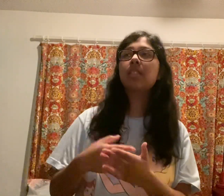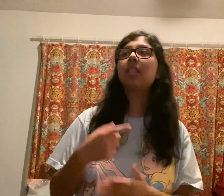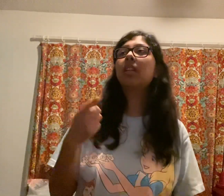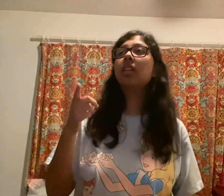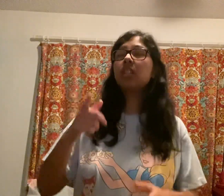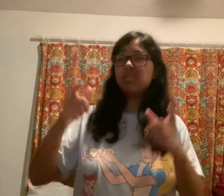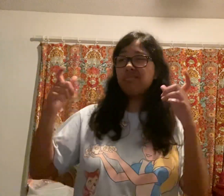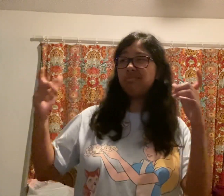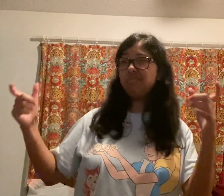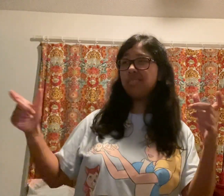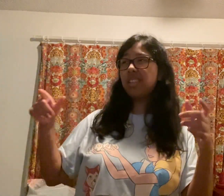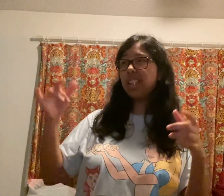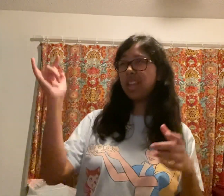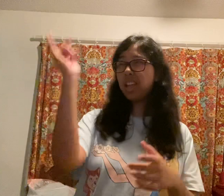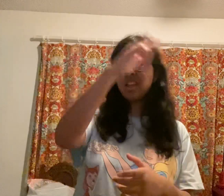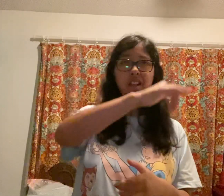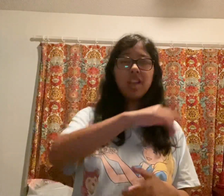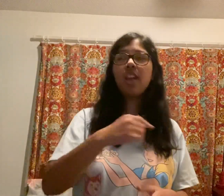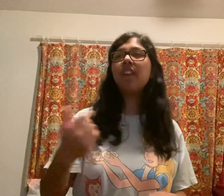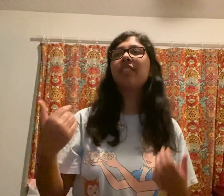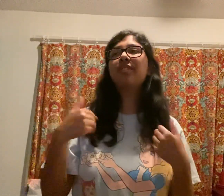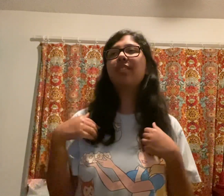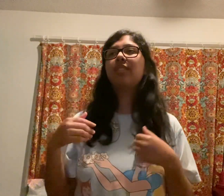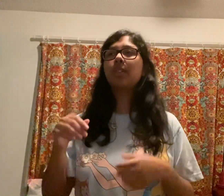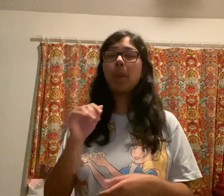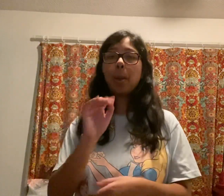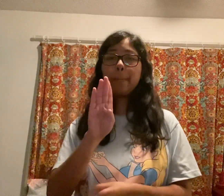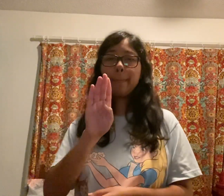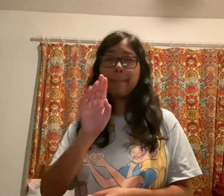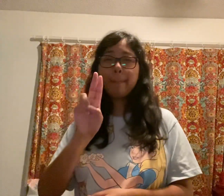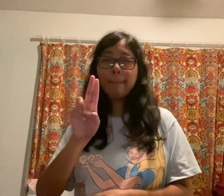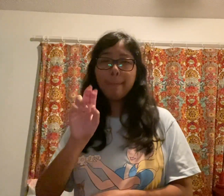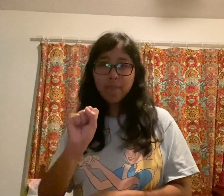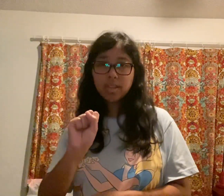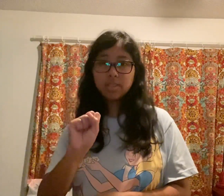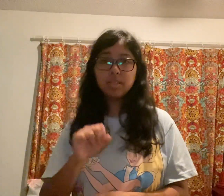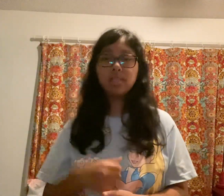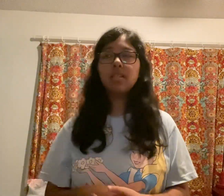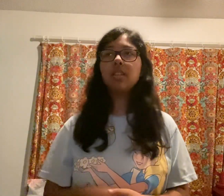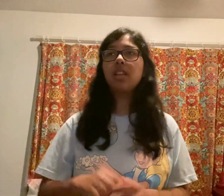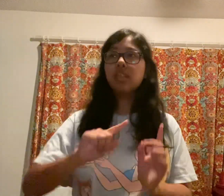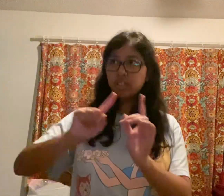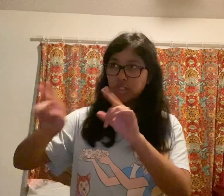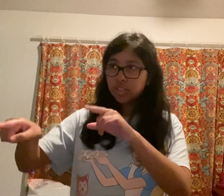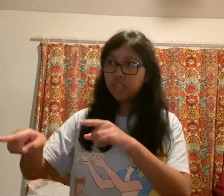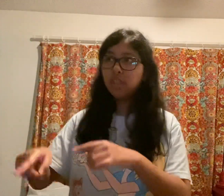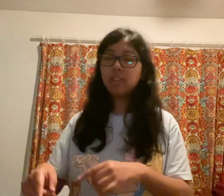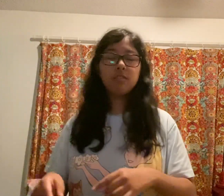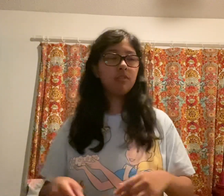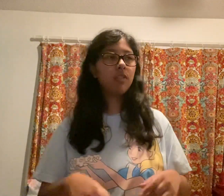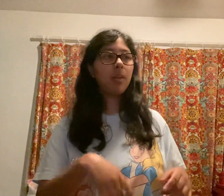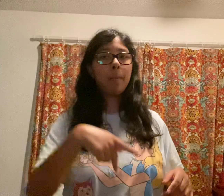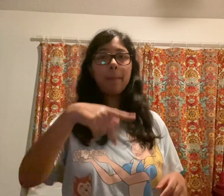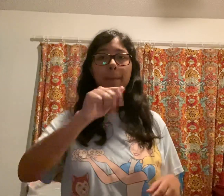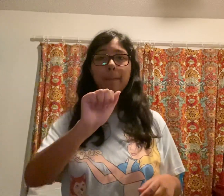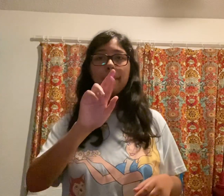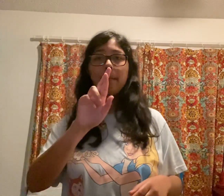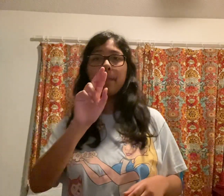Once inside, you usually have to ride an escalator up to the second floor and go through security. Those of you who have flown know